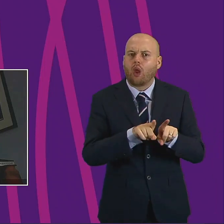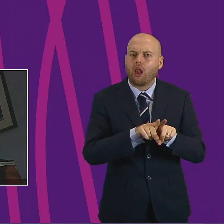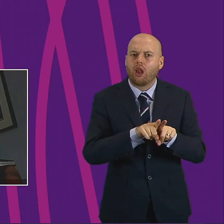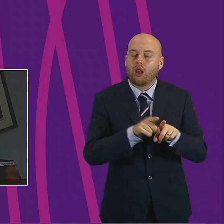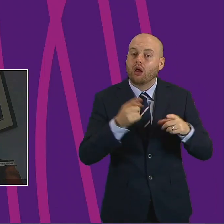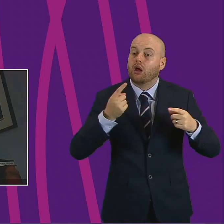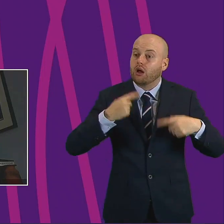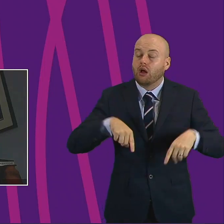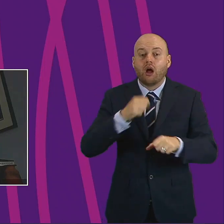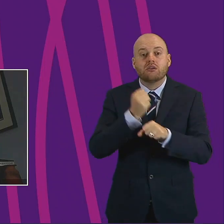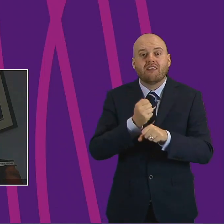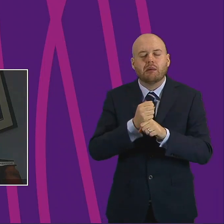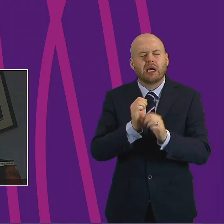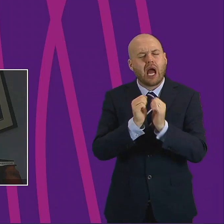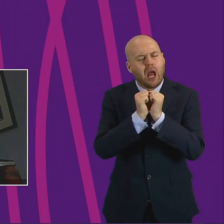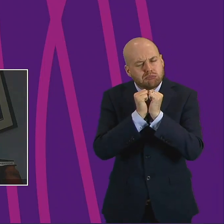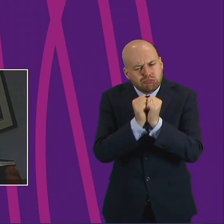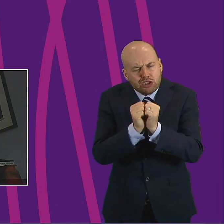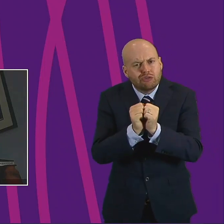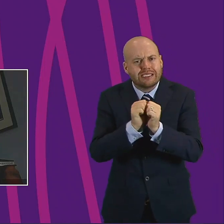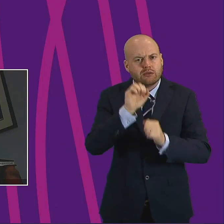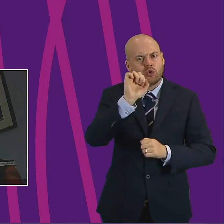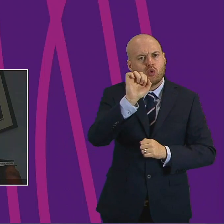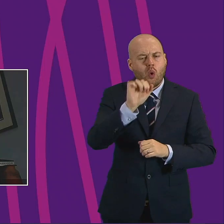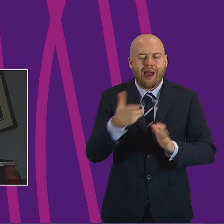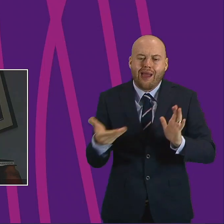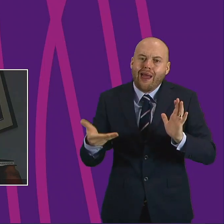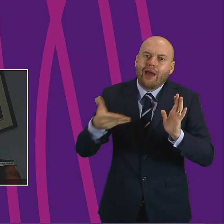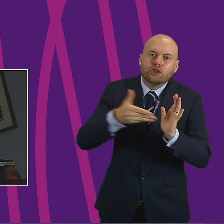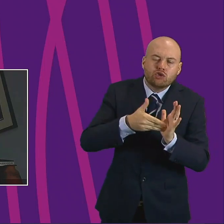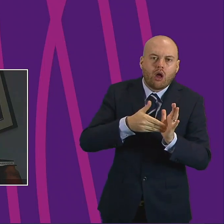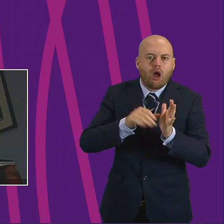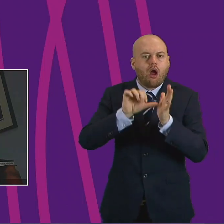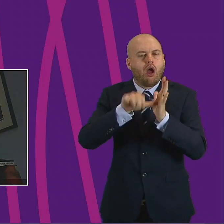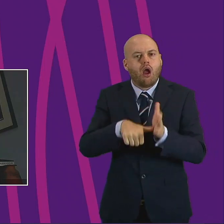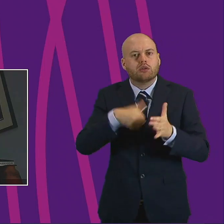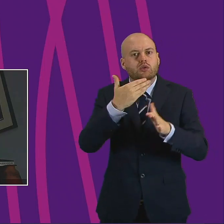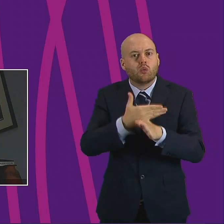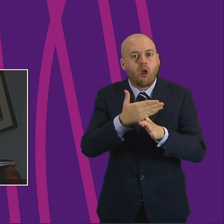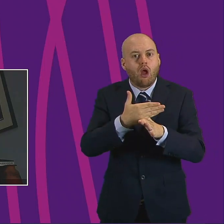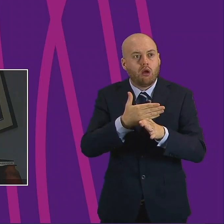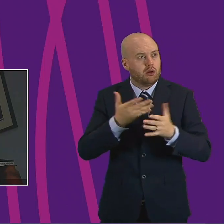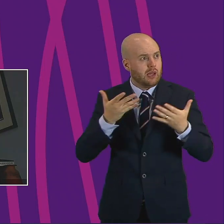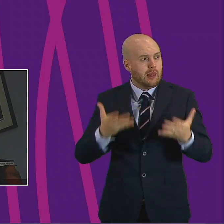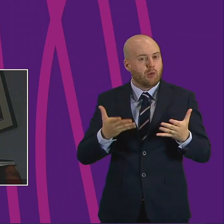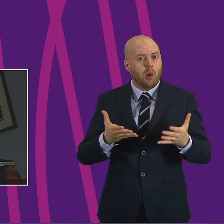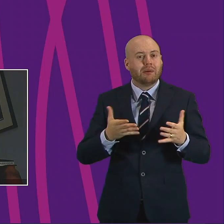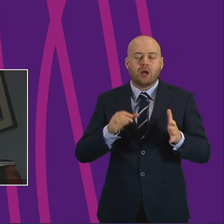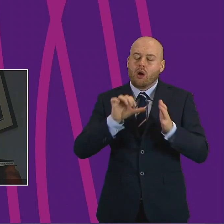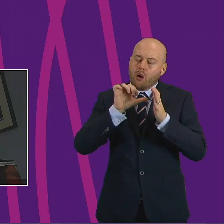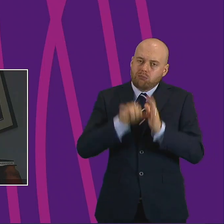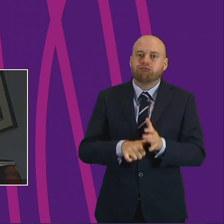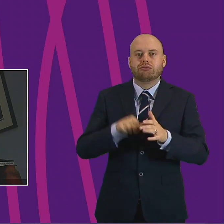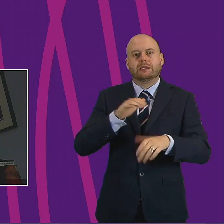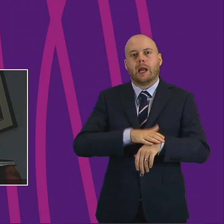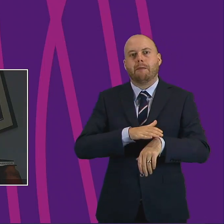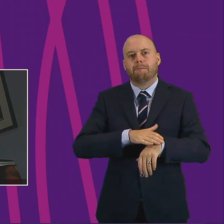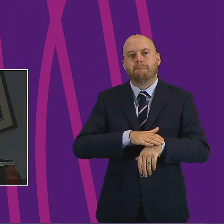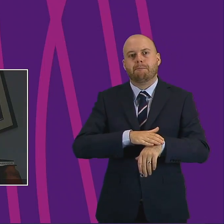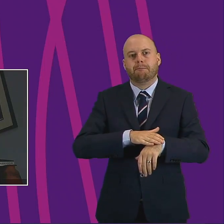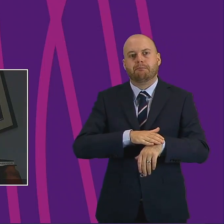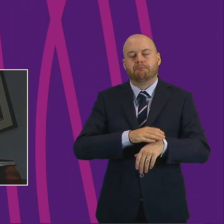and values the contribution they are making in very difficult and challenging circumstances. Jamie Halker-Johnson. The government has